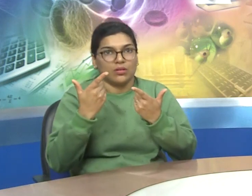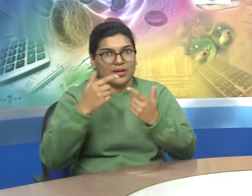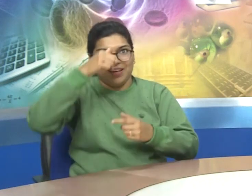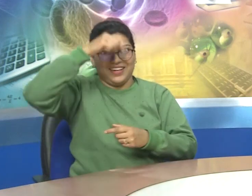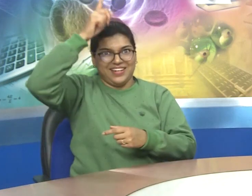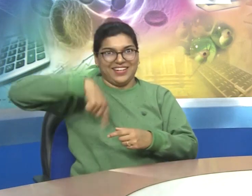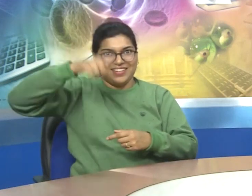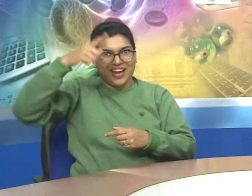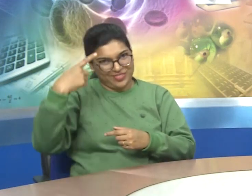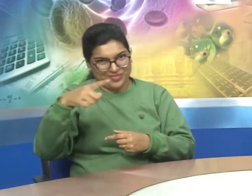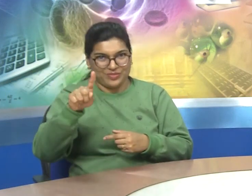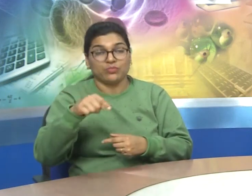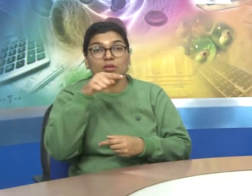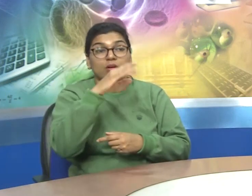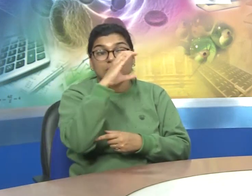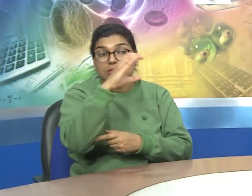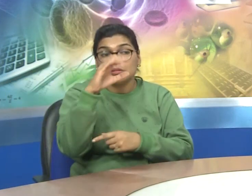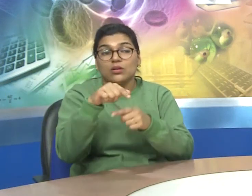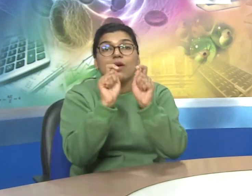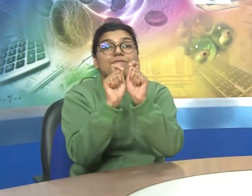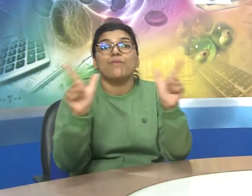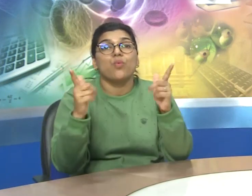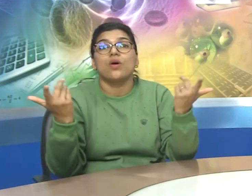classification. It is the Indian classification system.